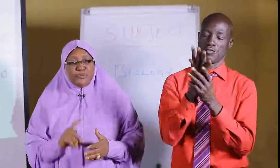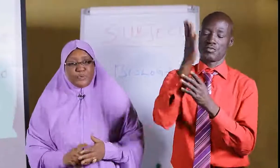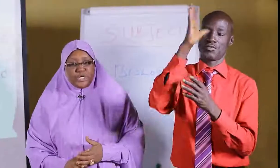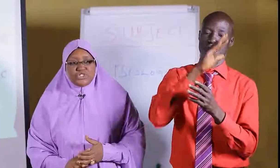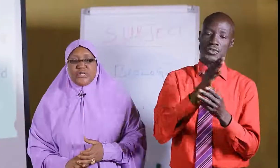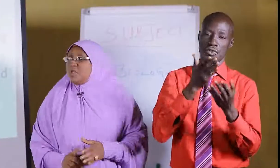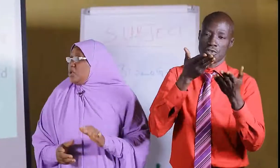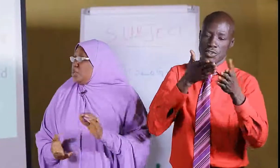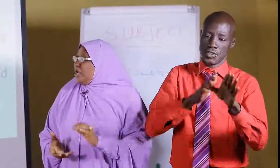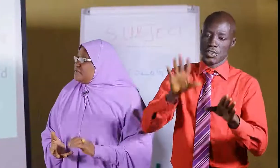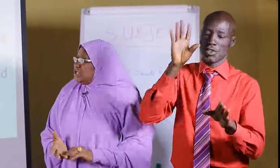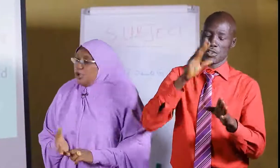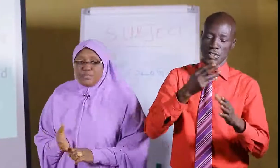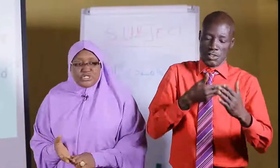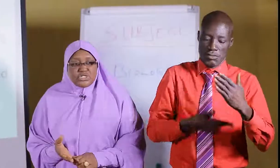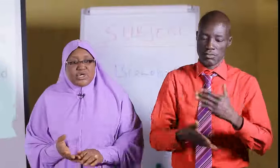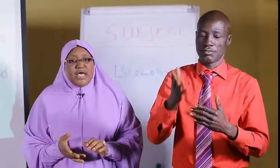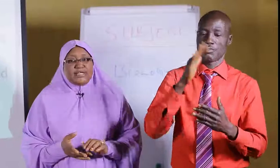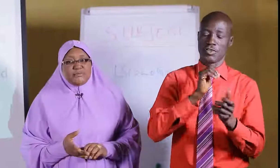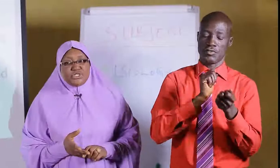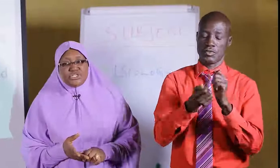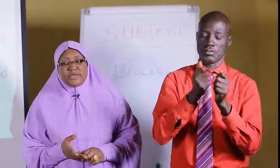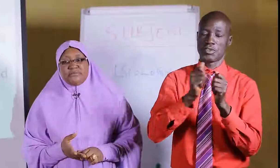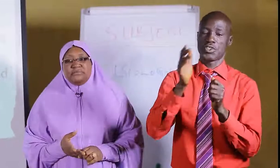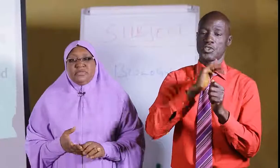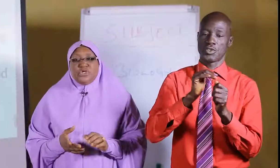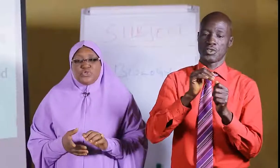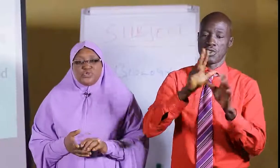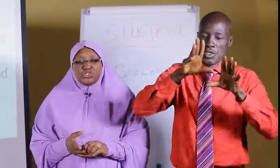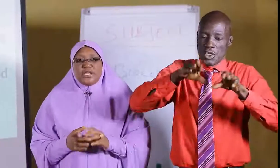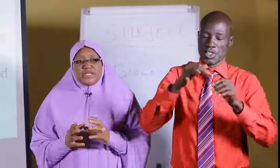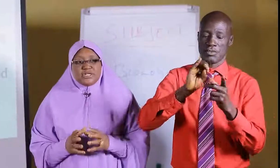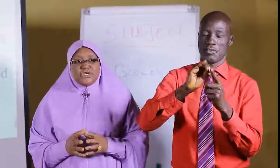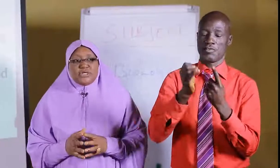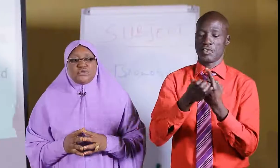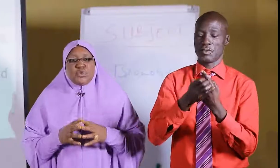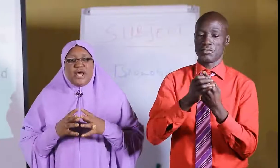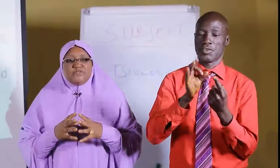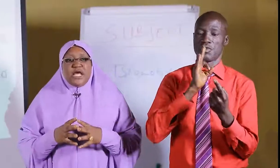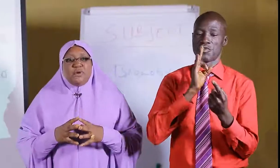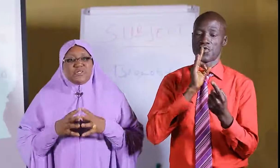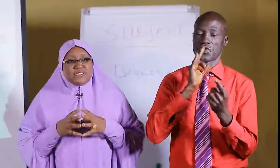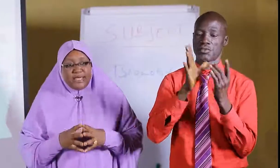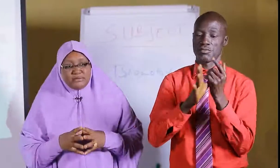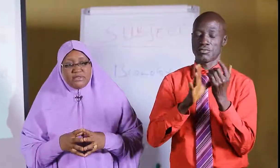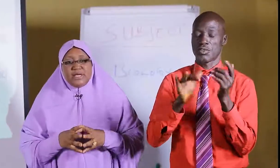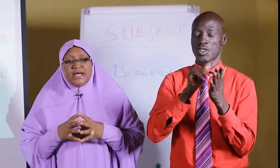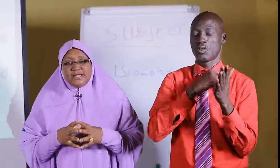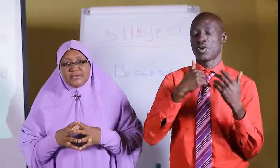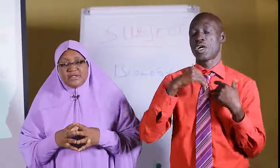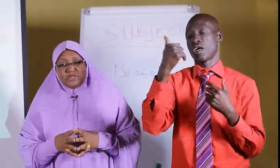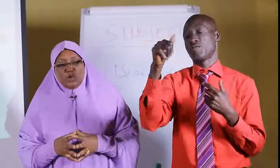nutrition, reproduction. We have seen competition, adaptation, nutrition, excretion. So we have seen about